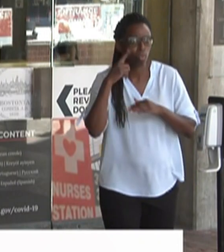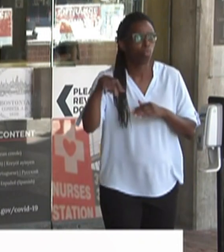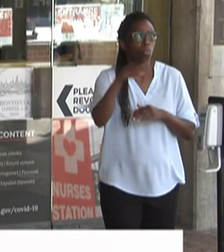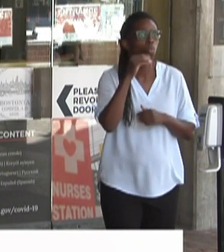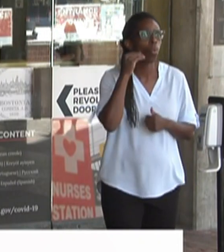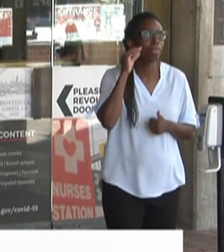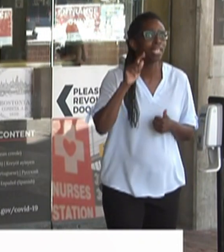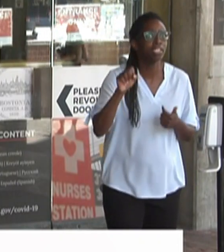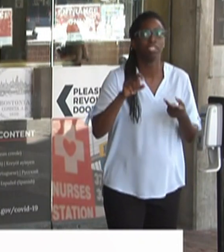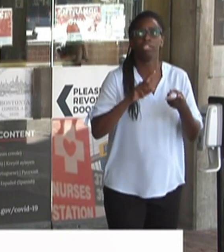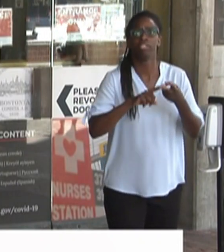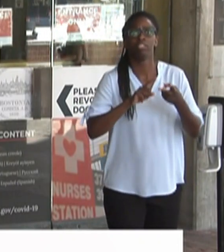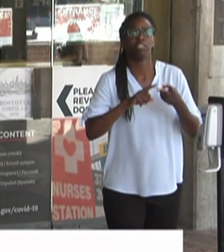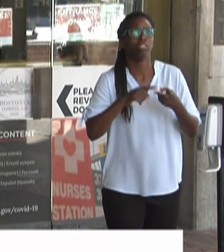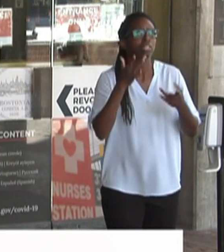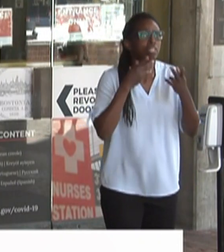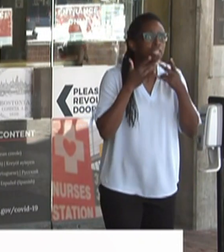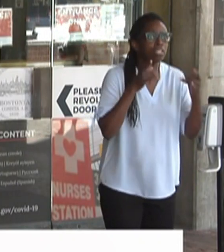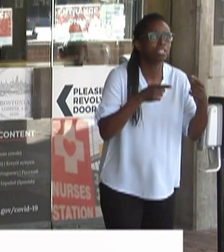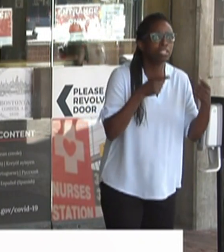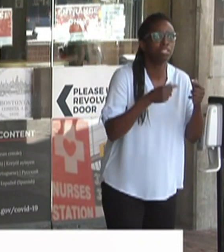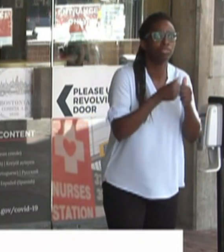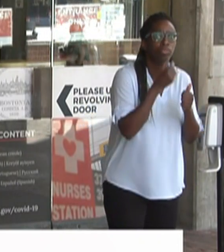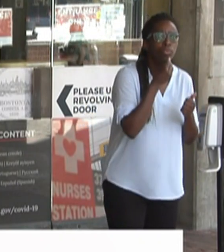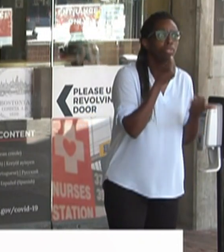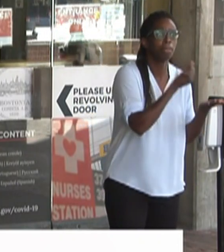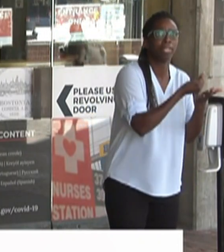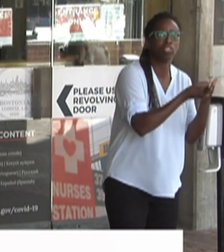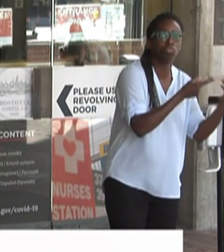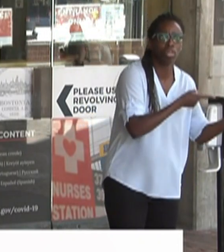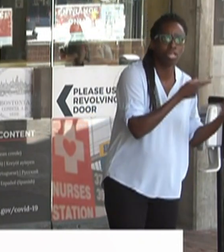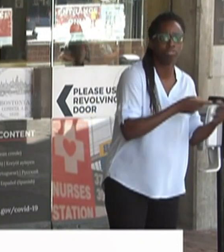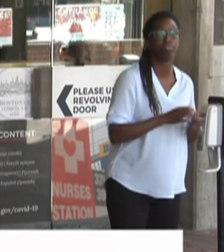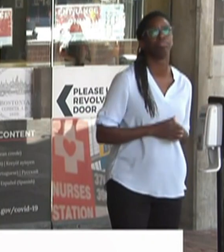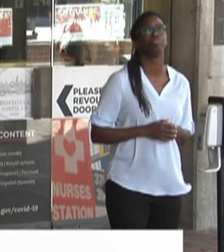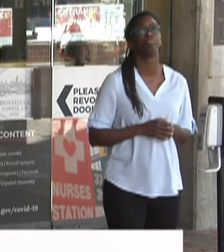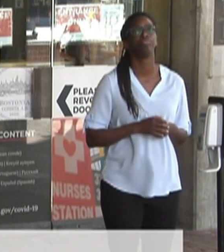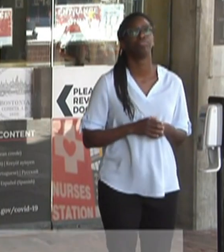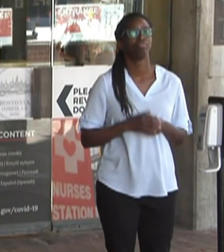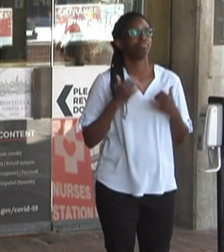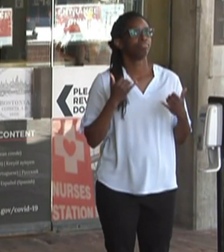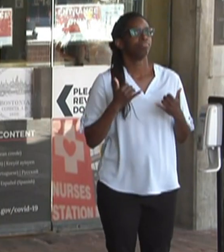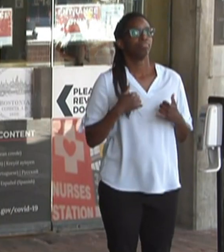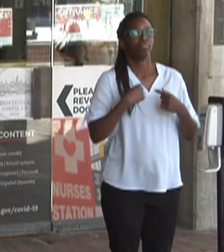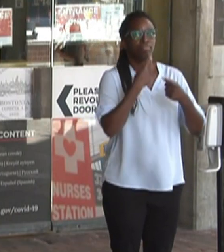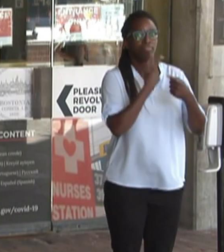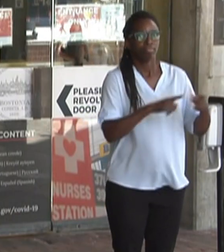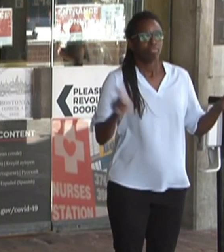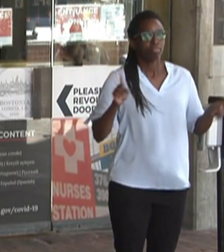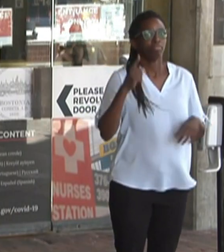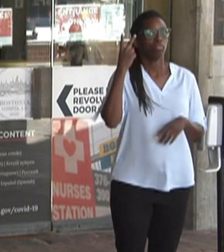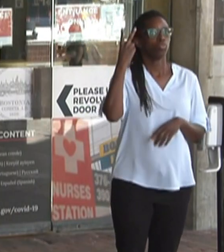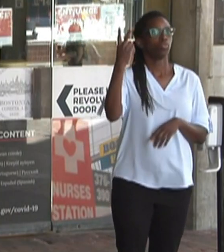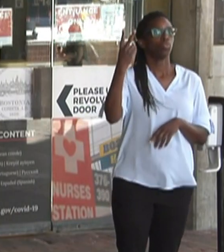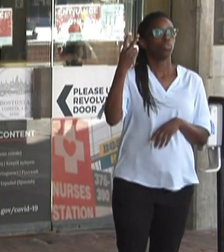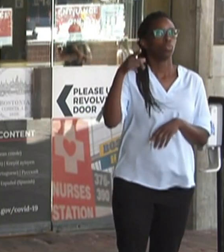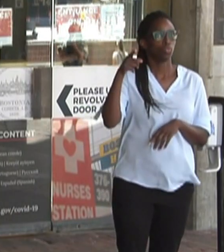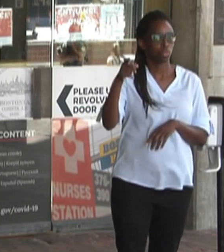Today, I can also announce 2 new initiatives from the Boston Public Library to help bridge the digital divide in the city of